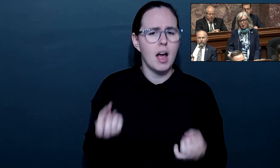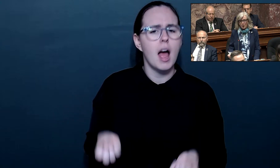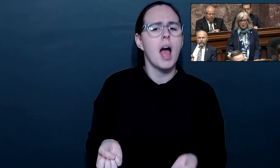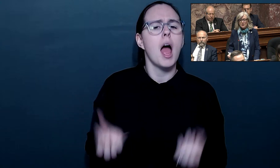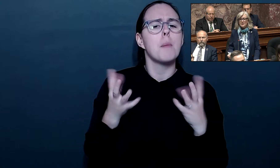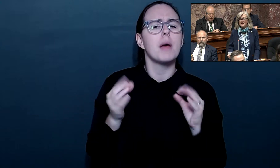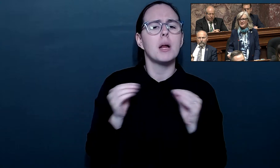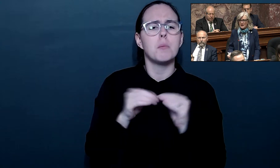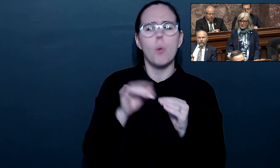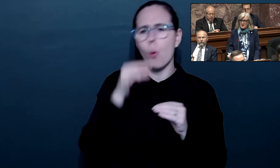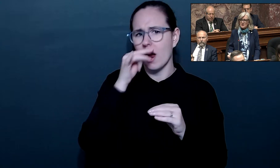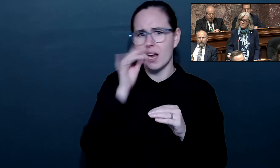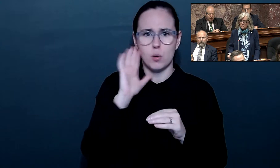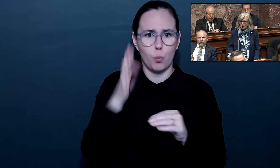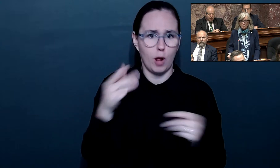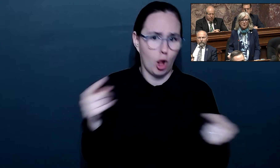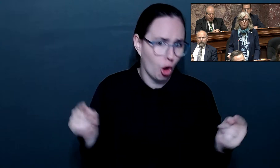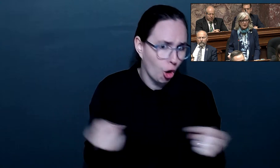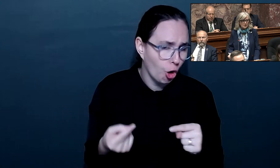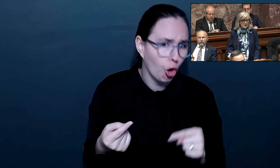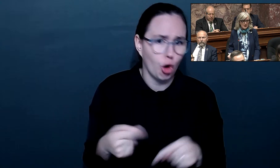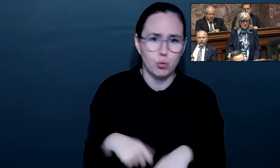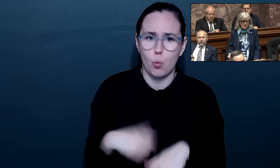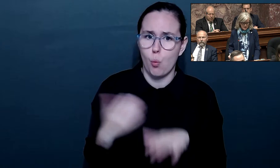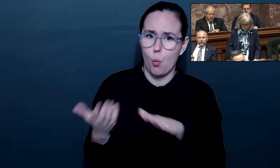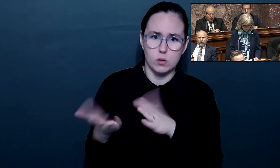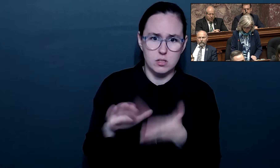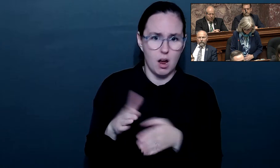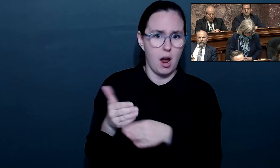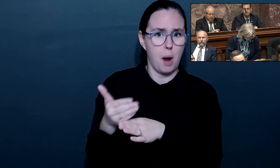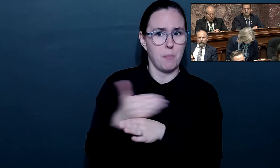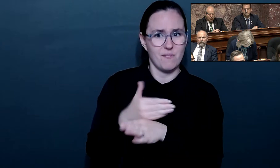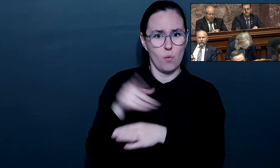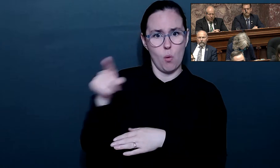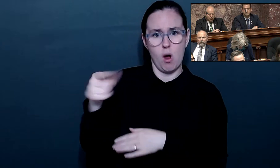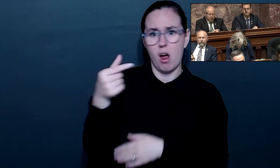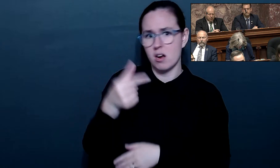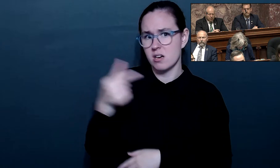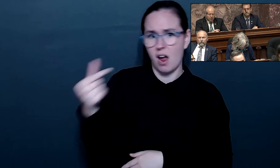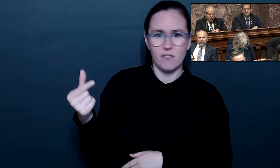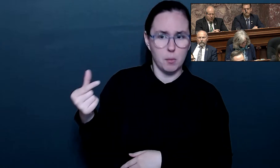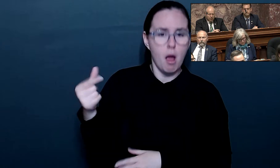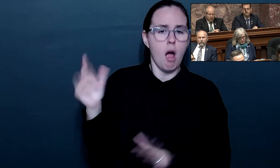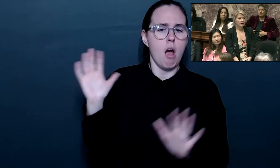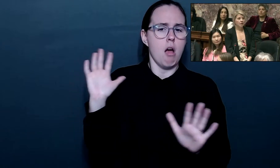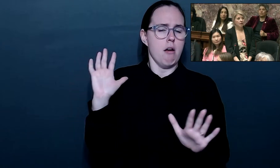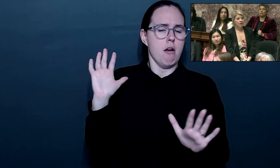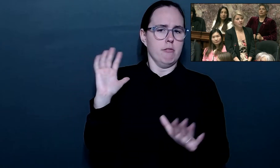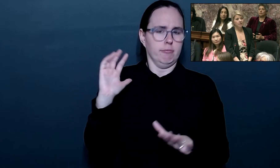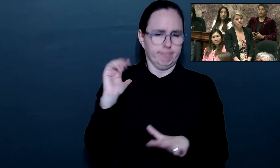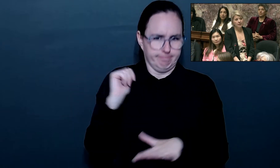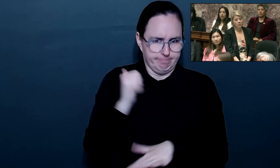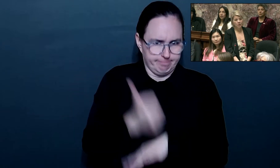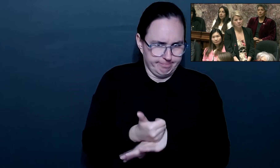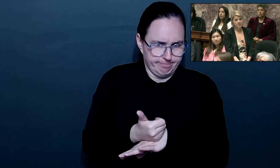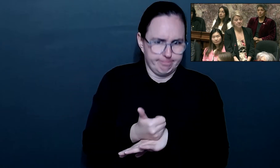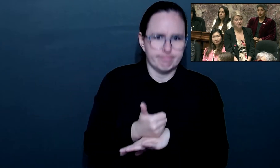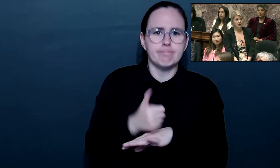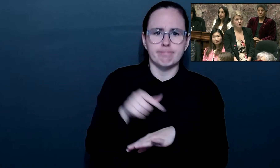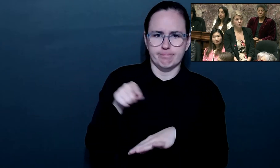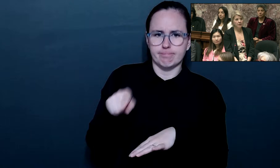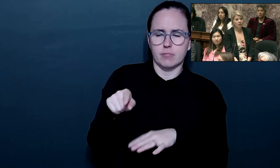implements all 72 recommendations? Minister of Children and Family Development. Thank you,